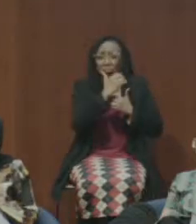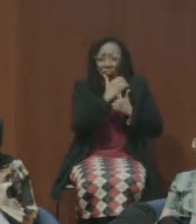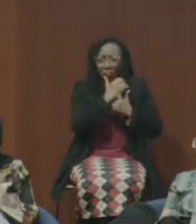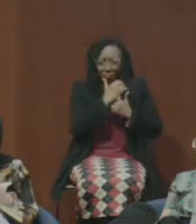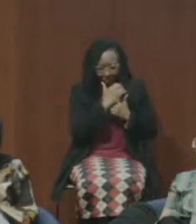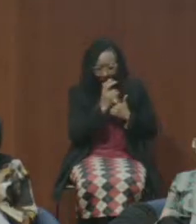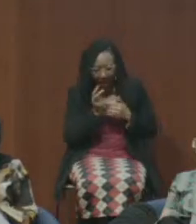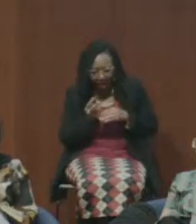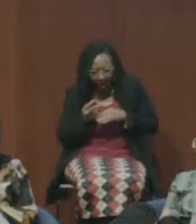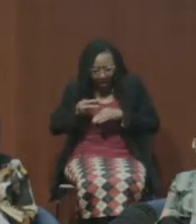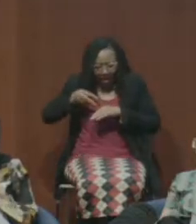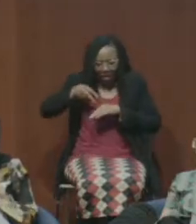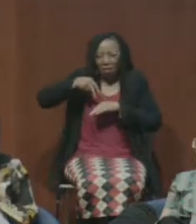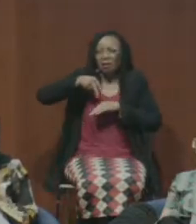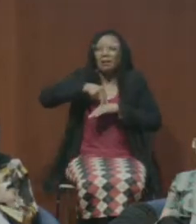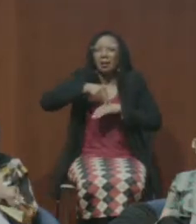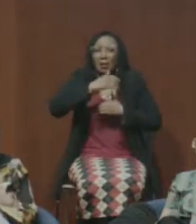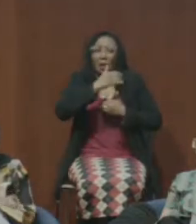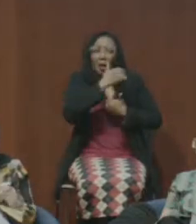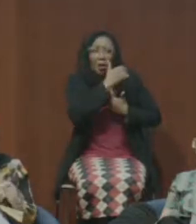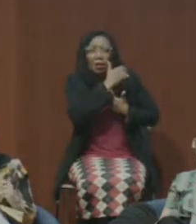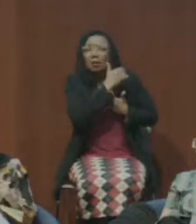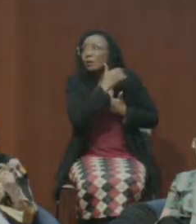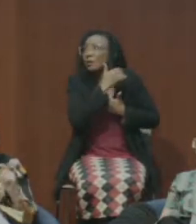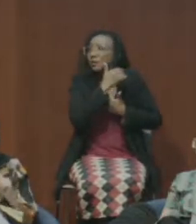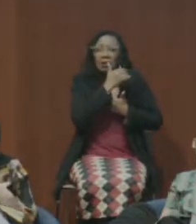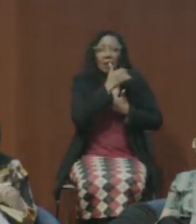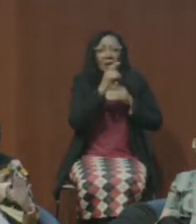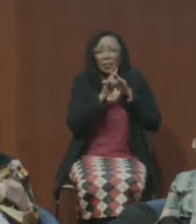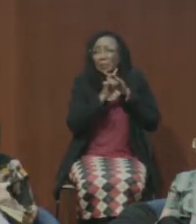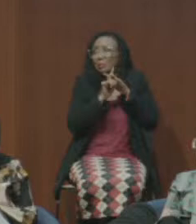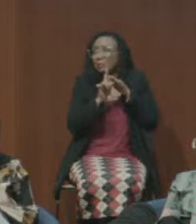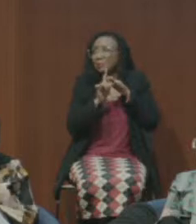up, holding her, and like running